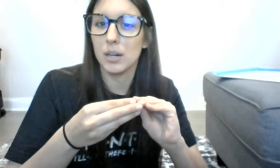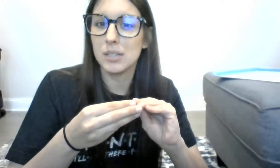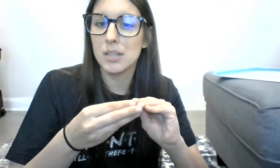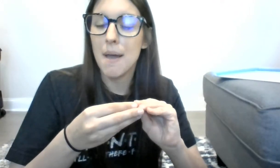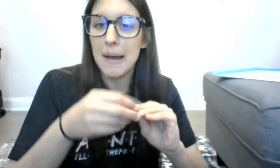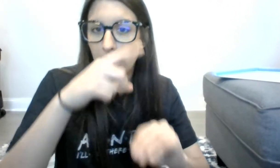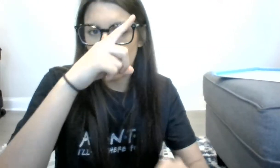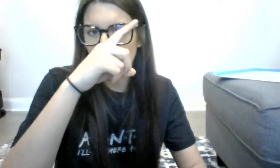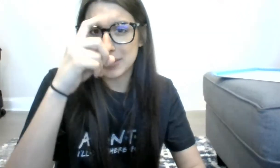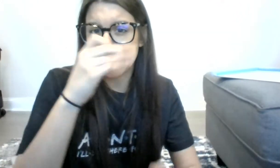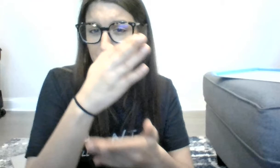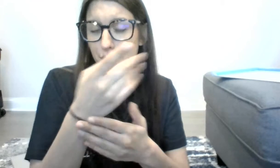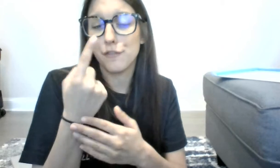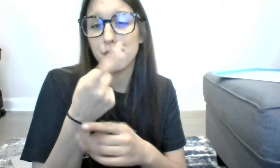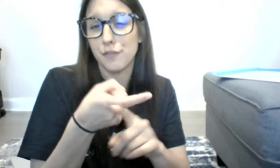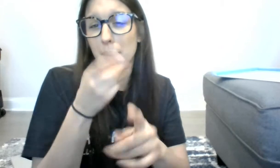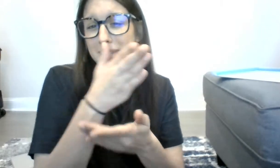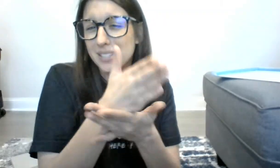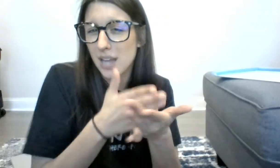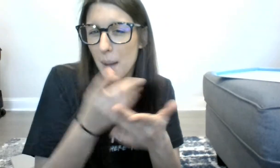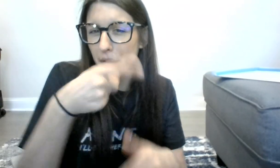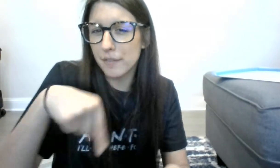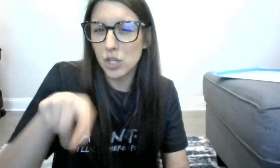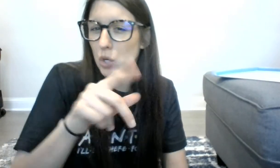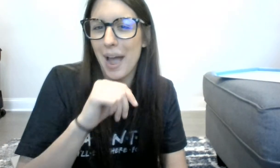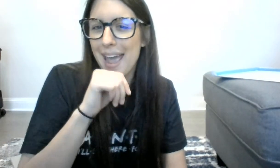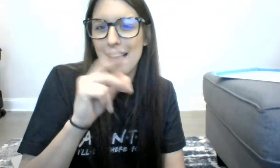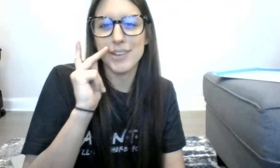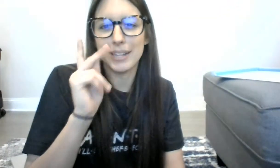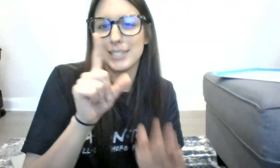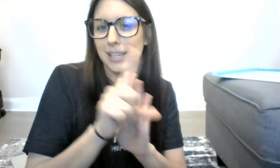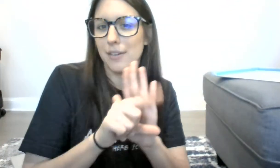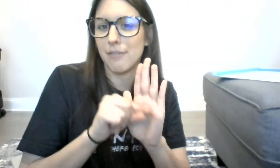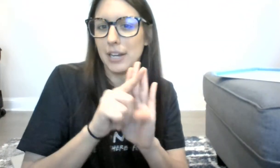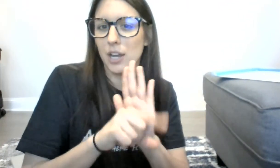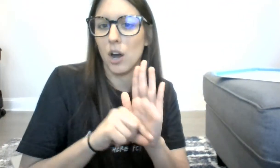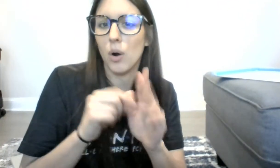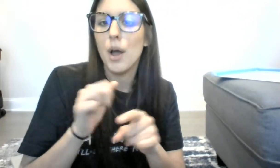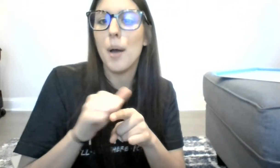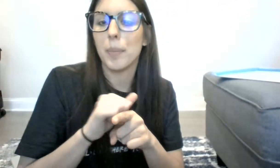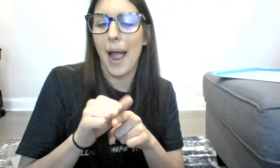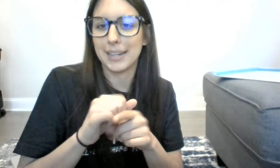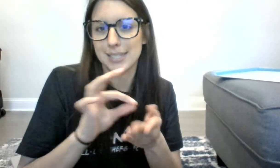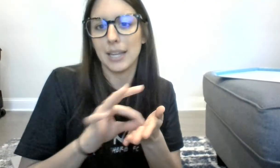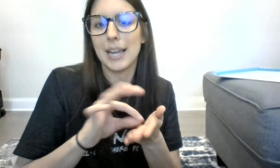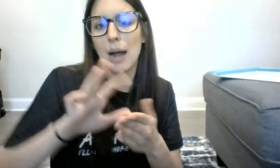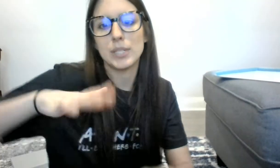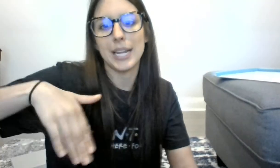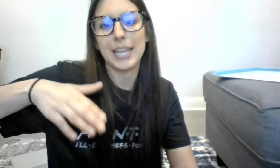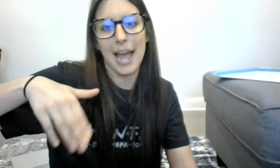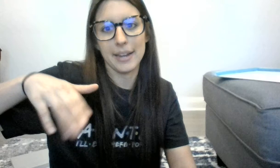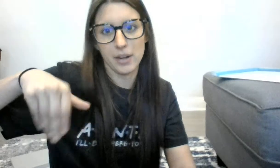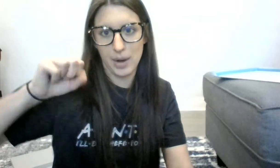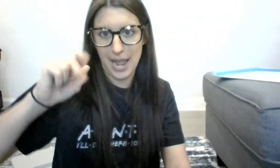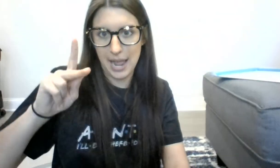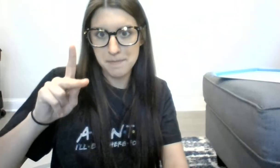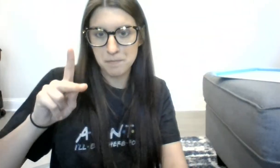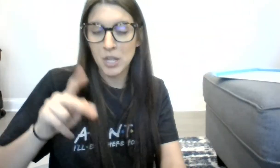numbers, since from some of you I have not seen a video practicing counting yet. Okay,